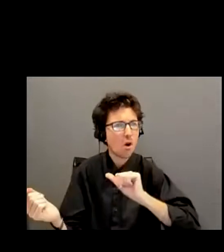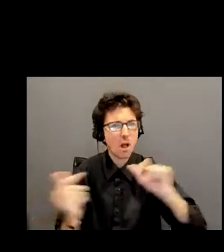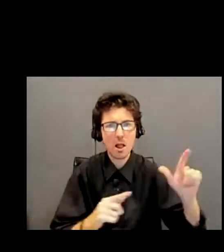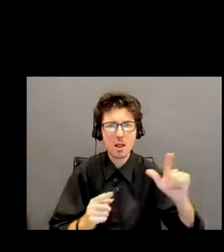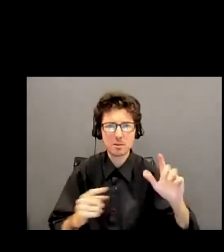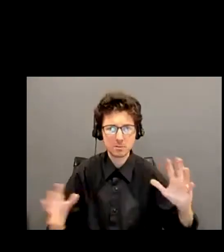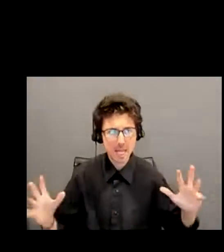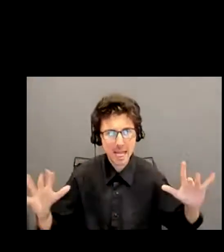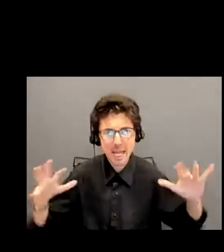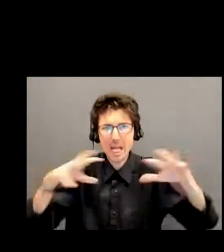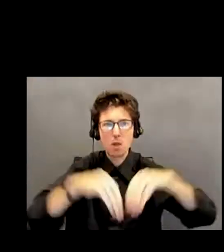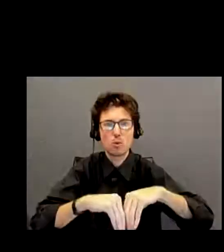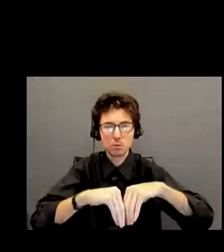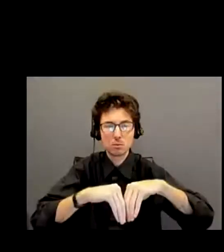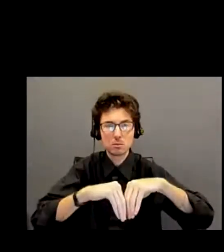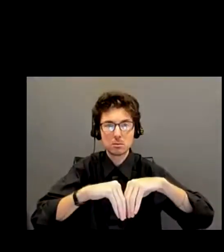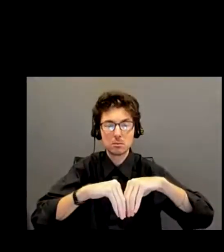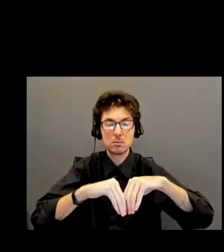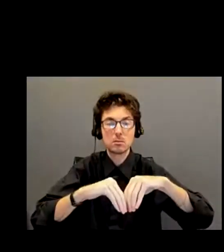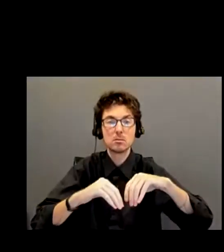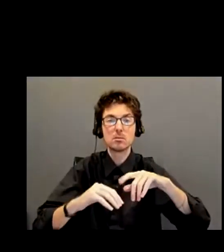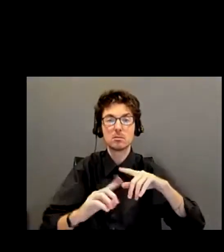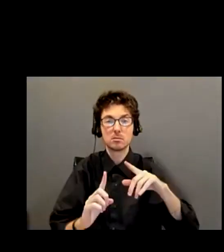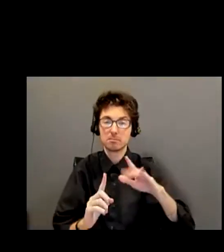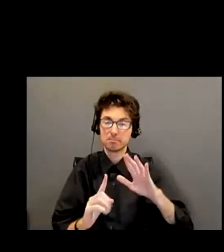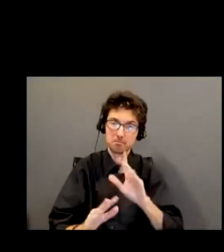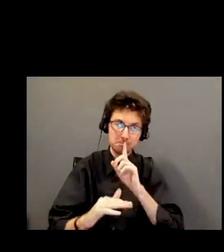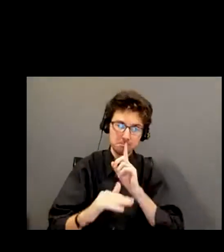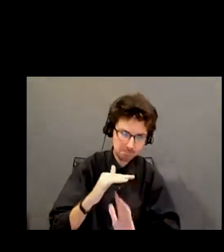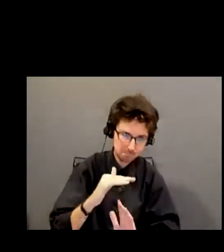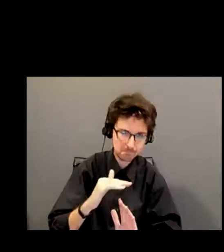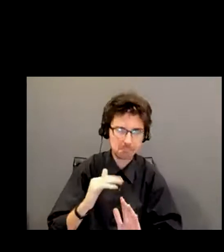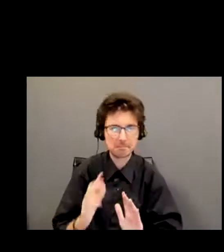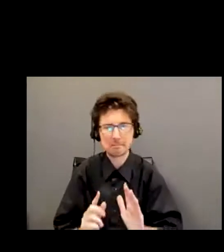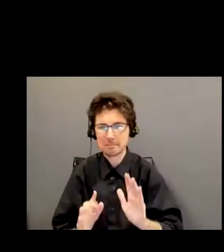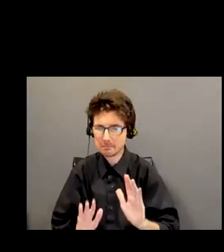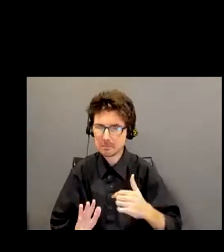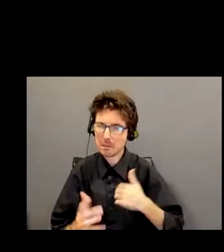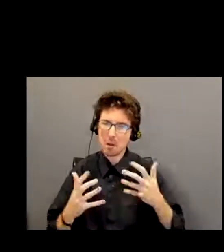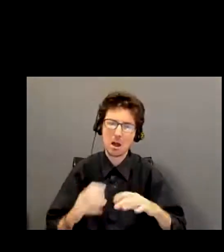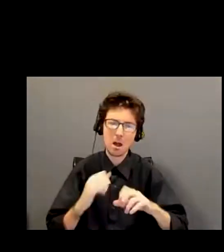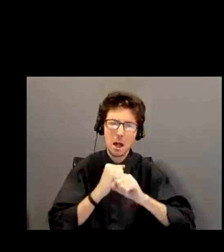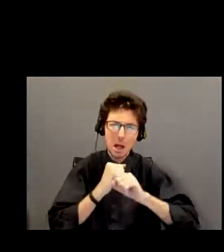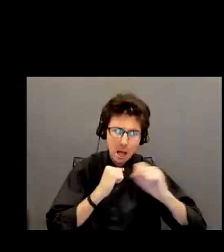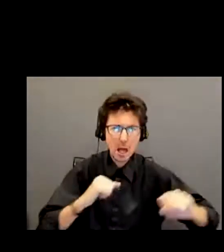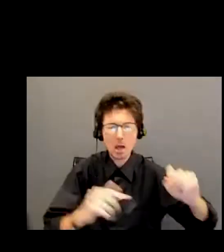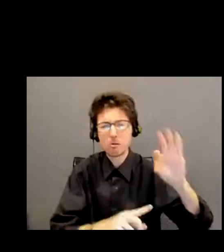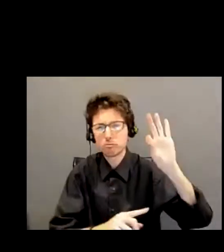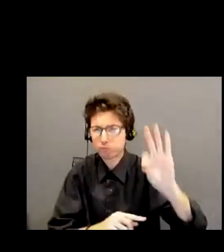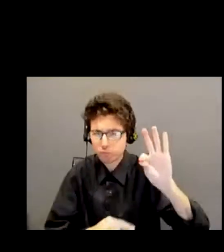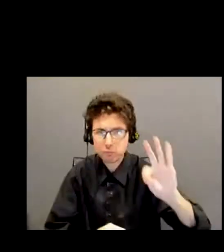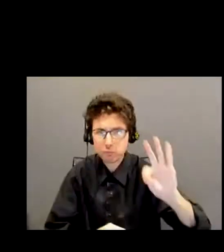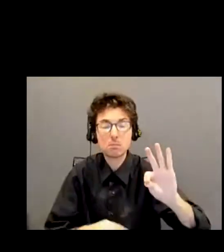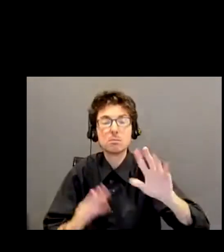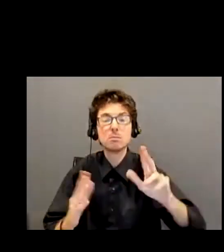access to justice. In all the modesty, I will end by saying that I believe that our unique